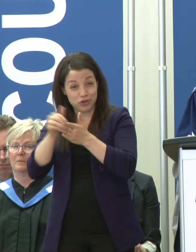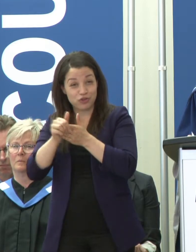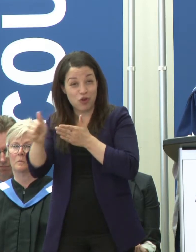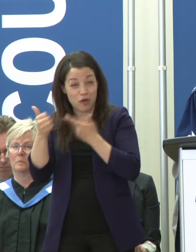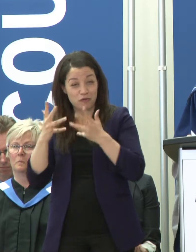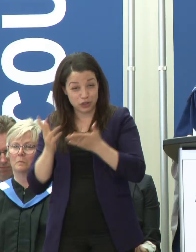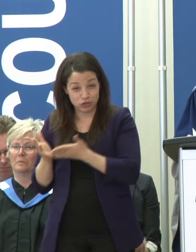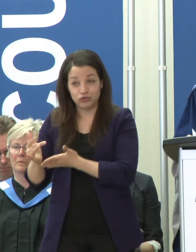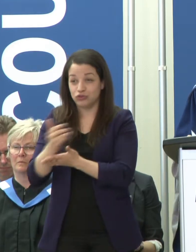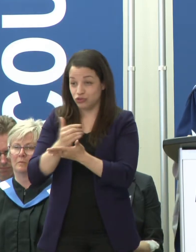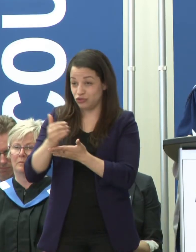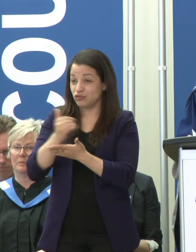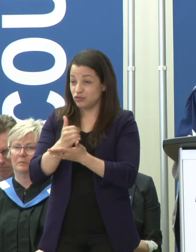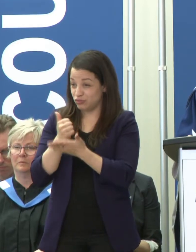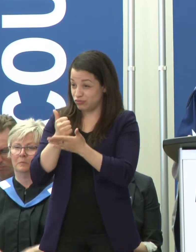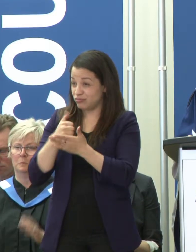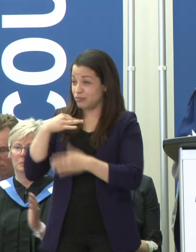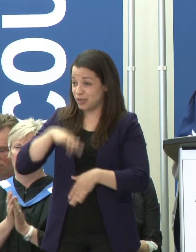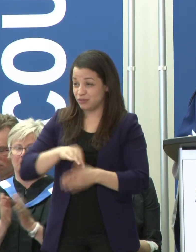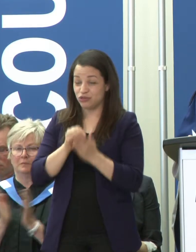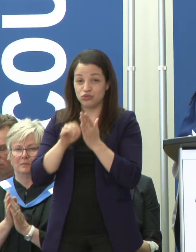help our students. Yes.